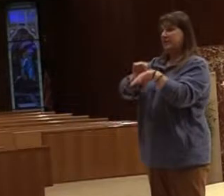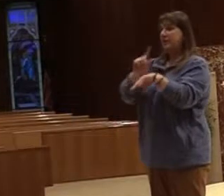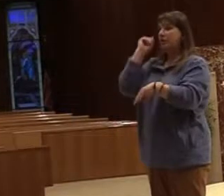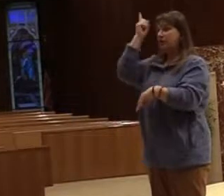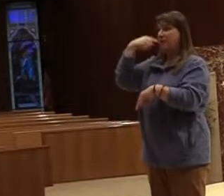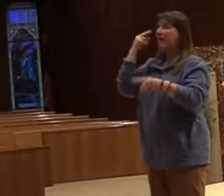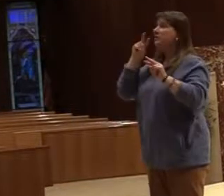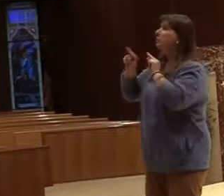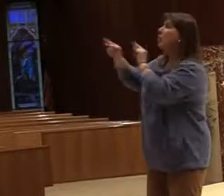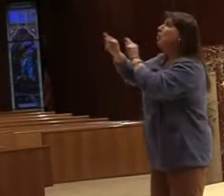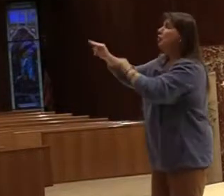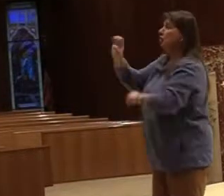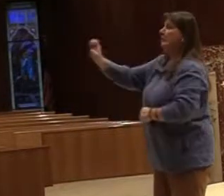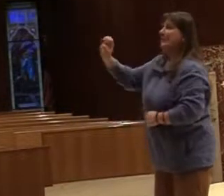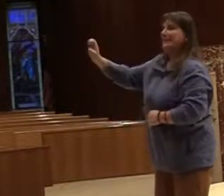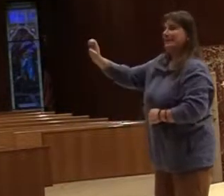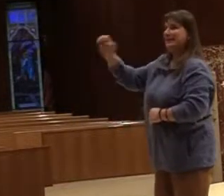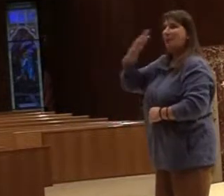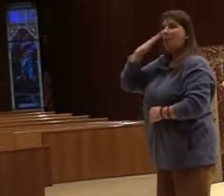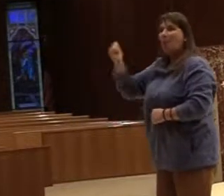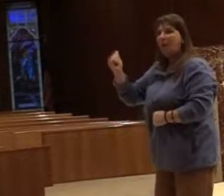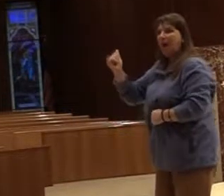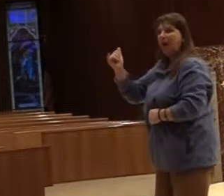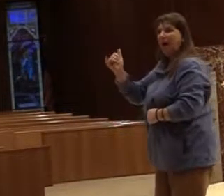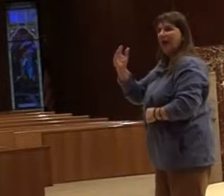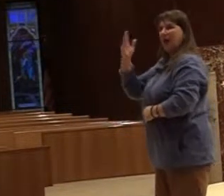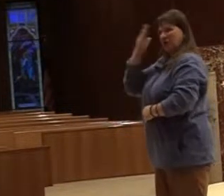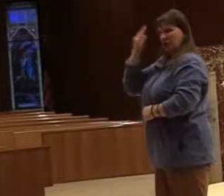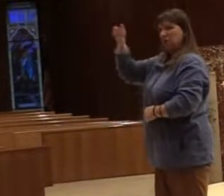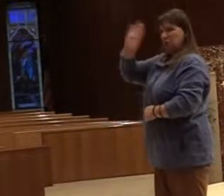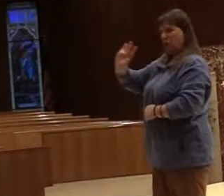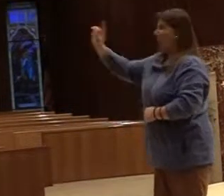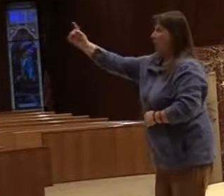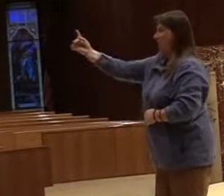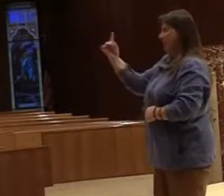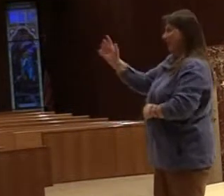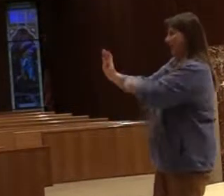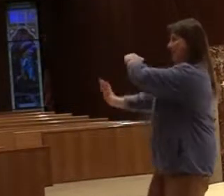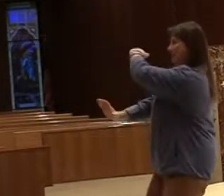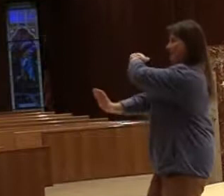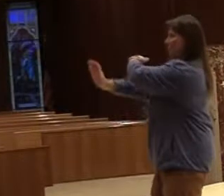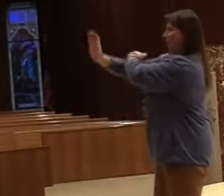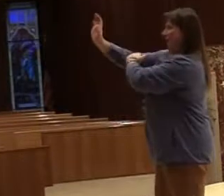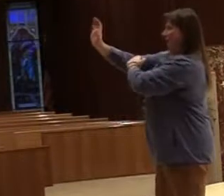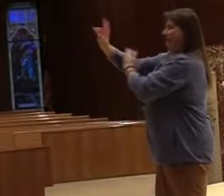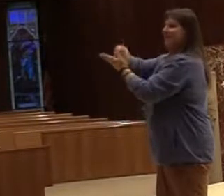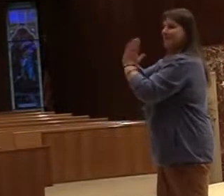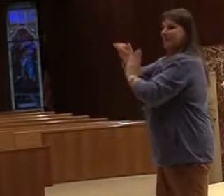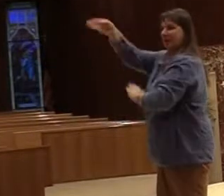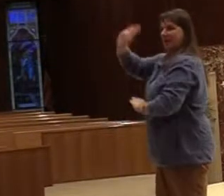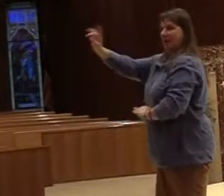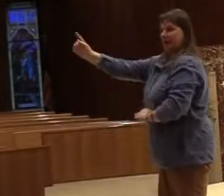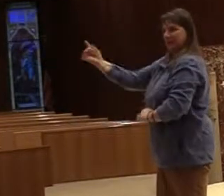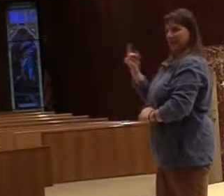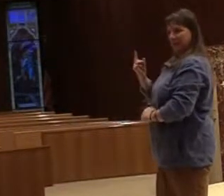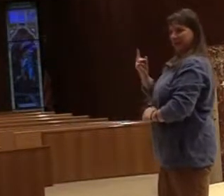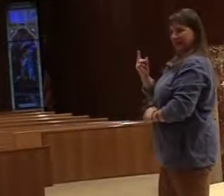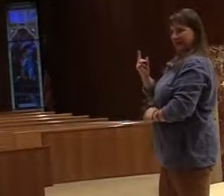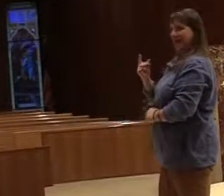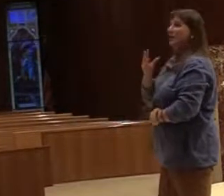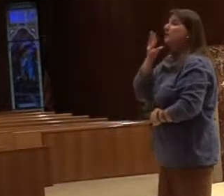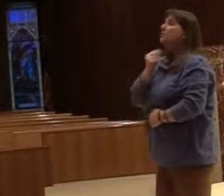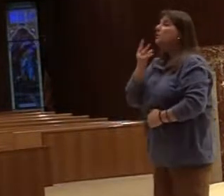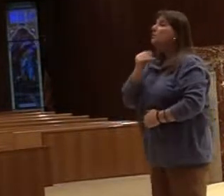east, and it's there that they prostrate themselves towards the rising sun. Then we have this idea in the Jewish